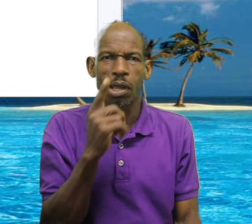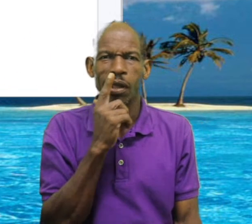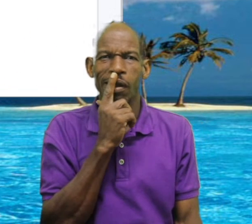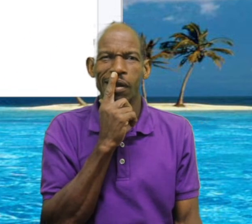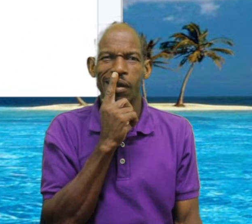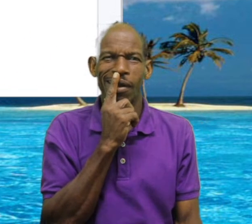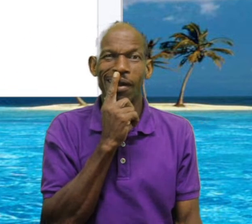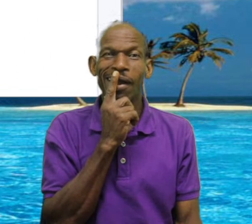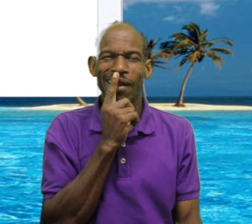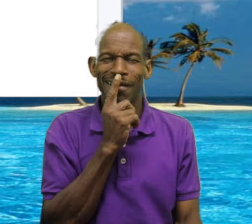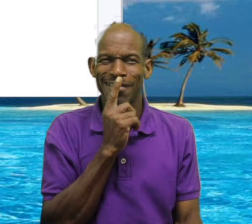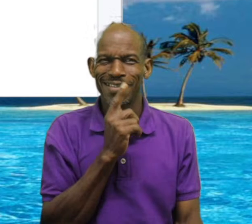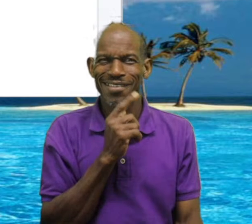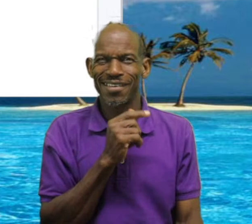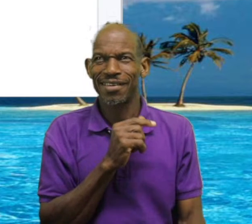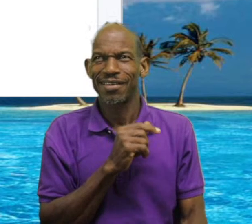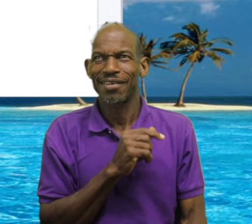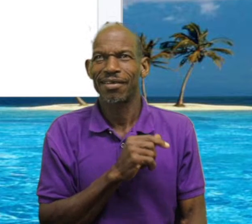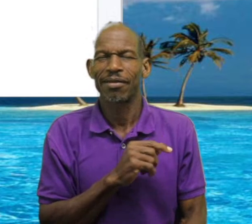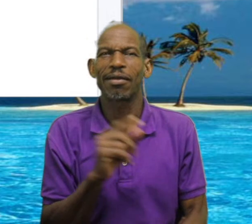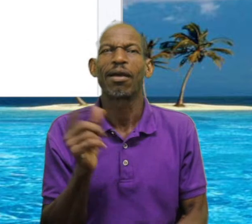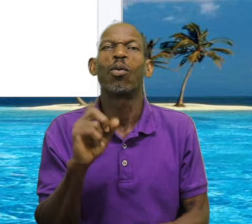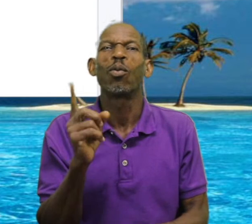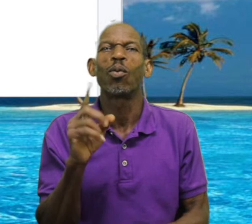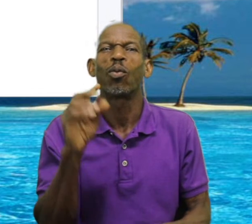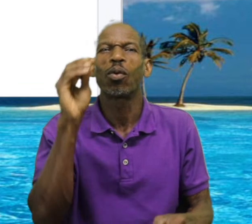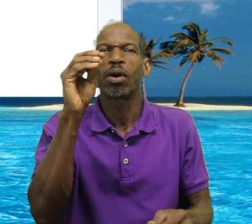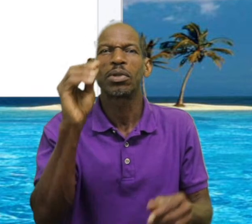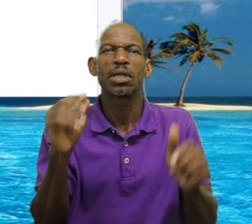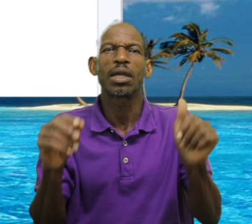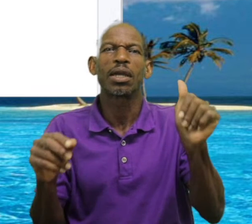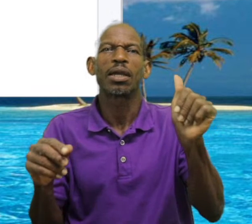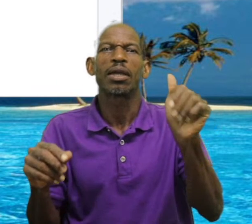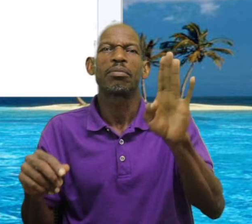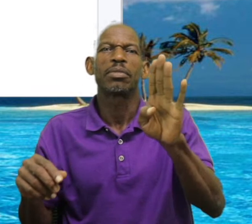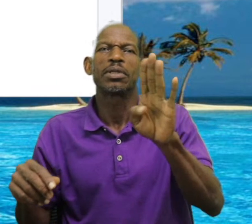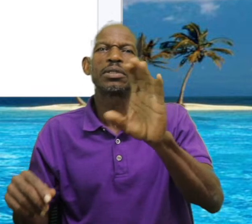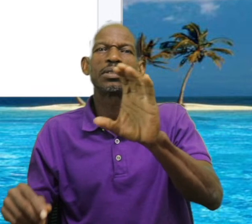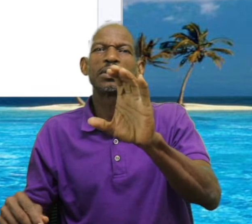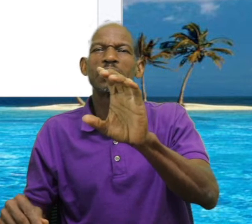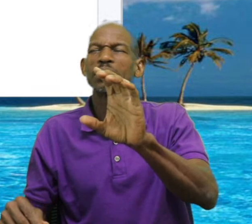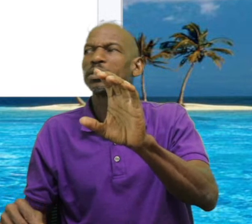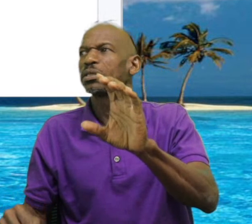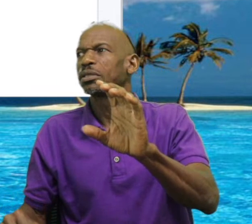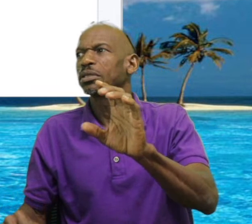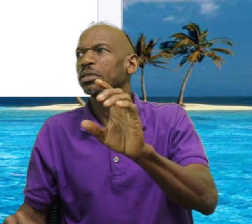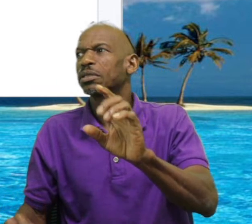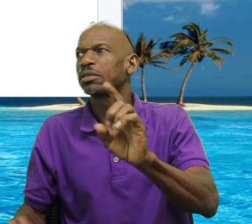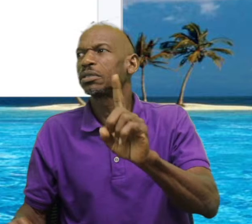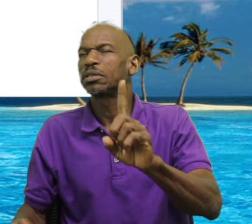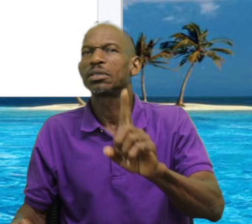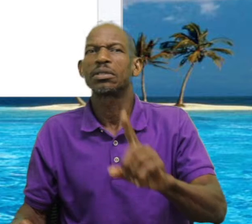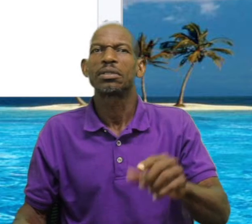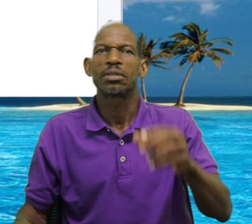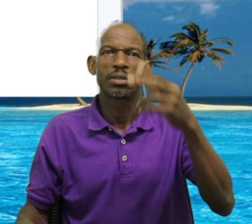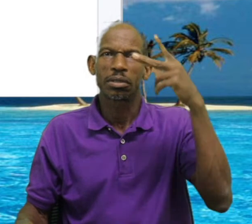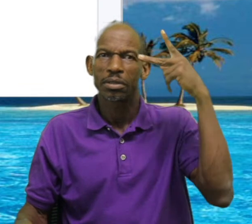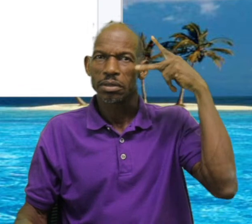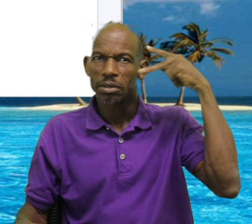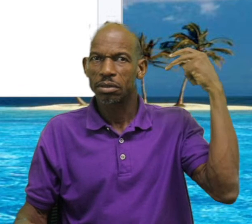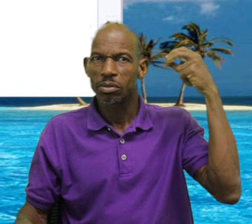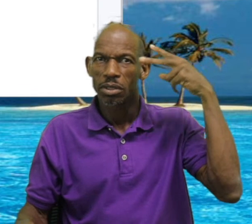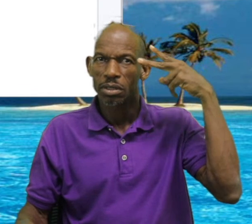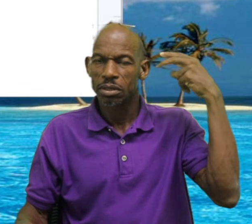where A is, B, C? I'm seeing Sabriki putting up her